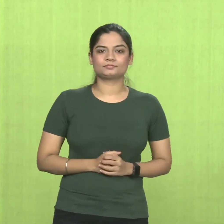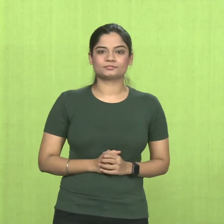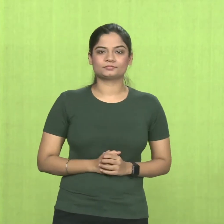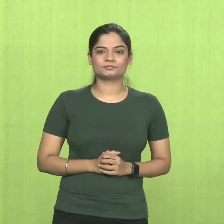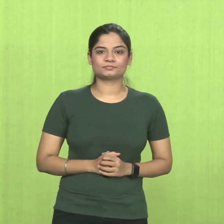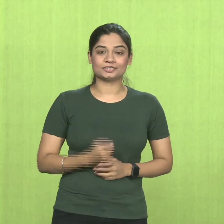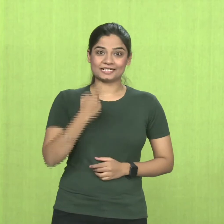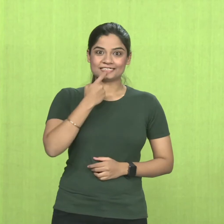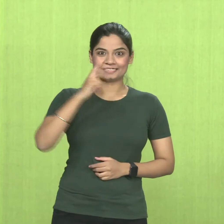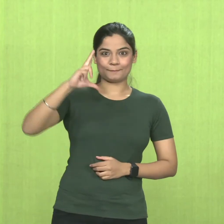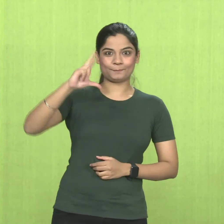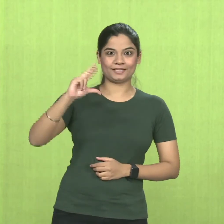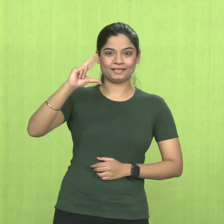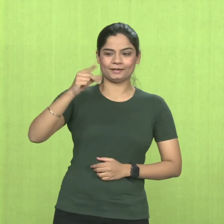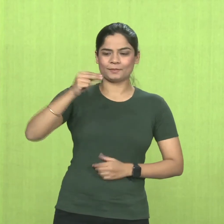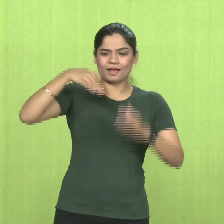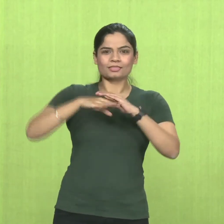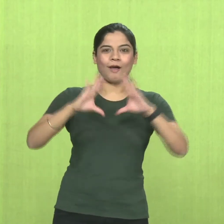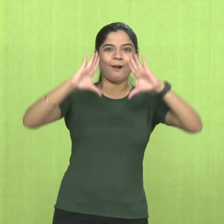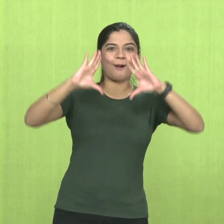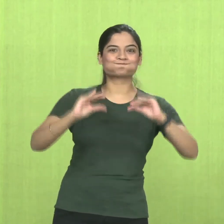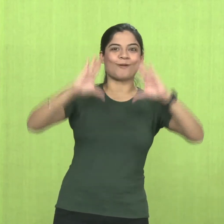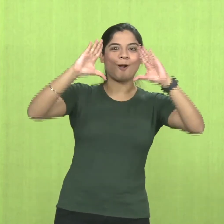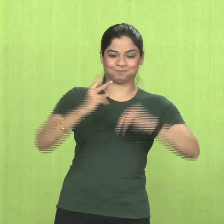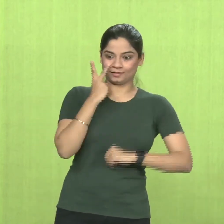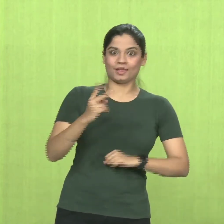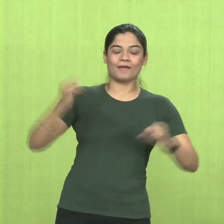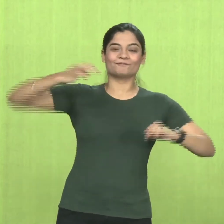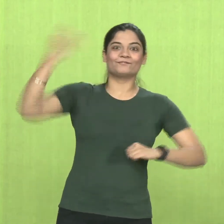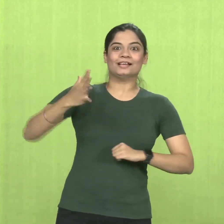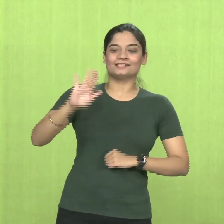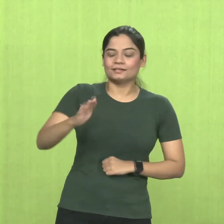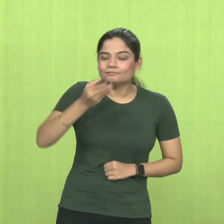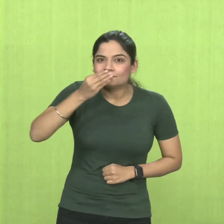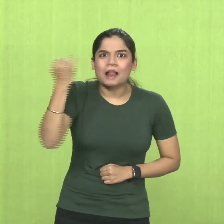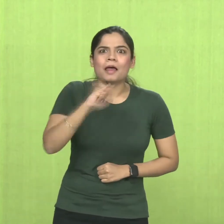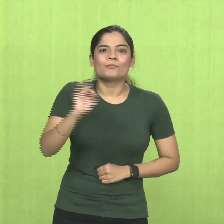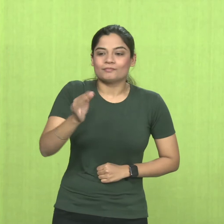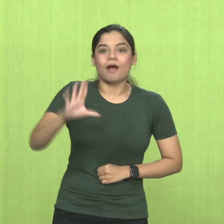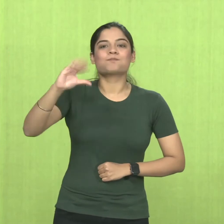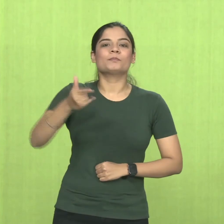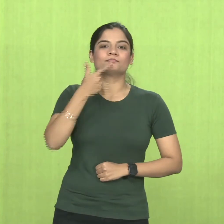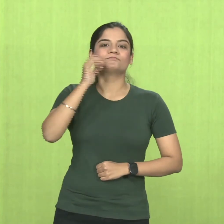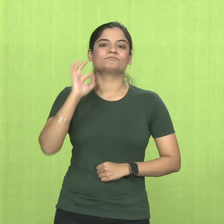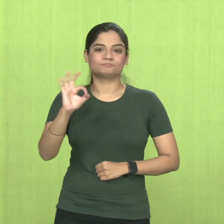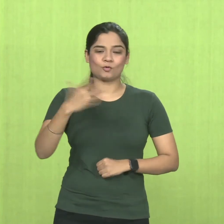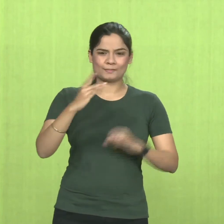When you're buying paneer, remember to check that the paneer is soft and is looking fresh, it's smelling nice.